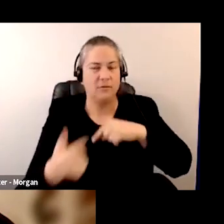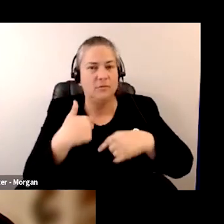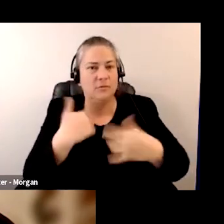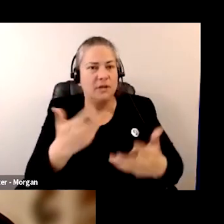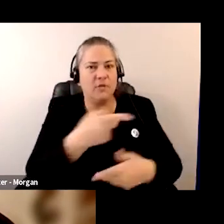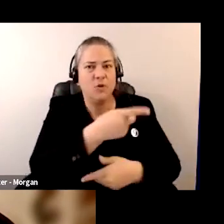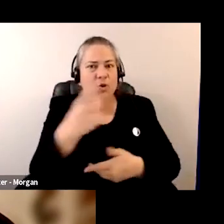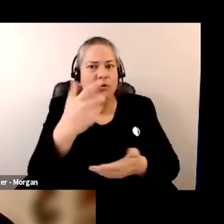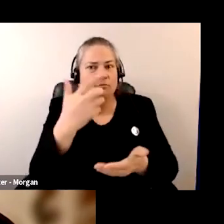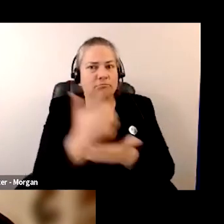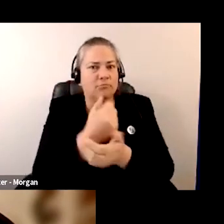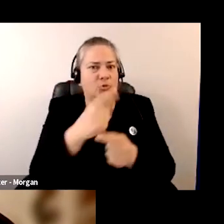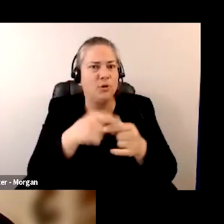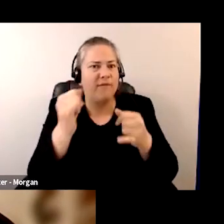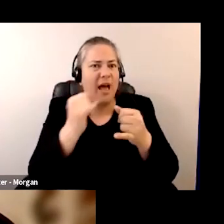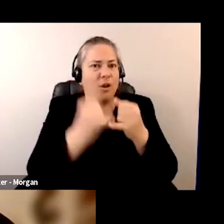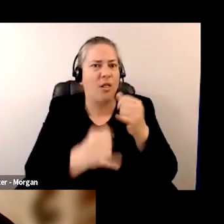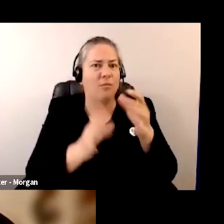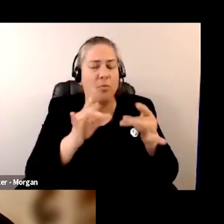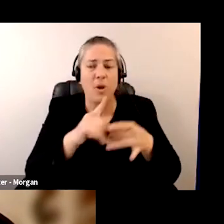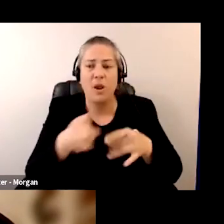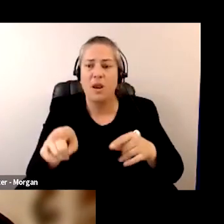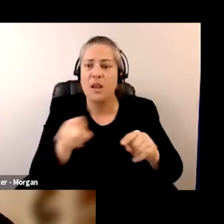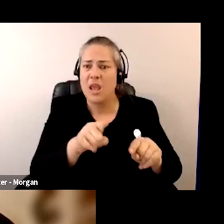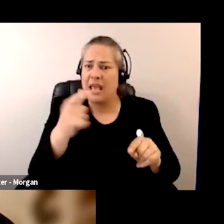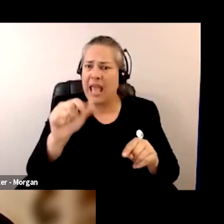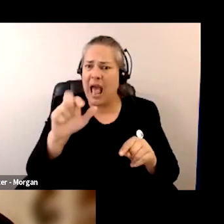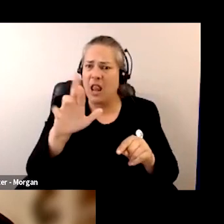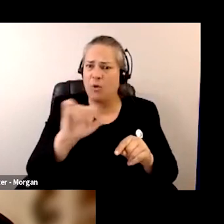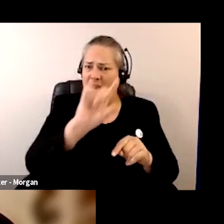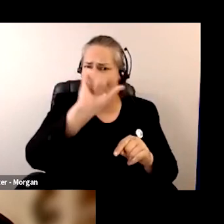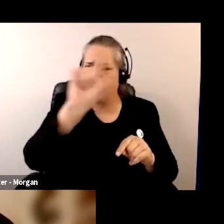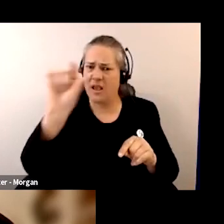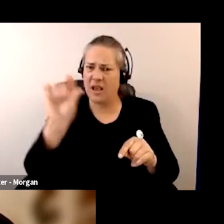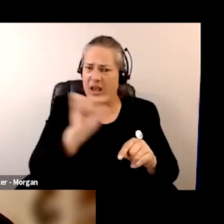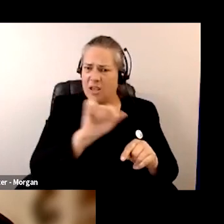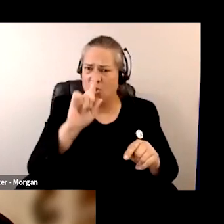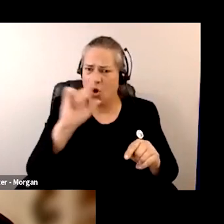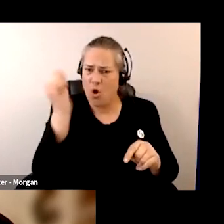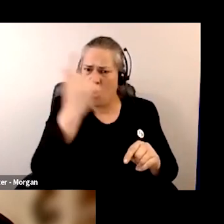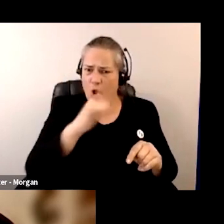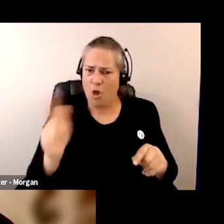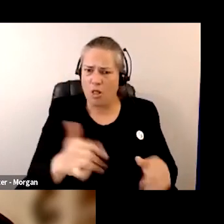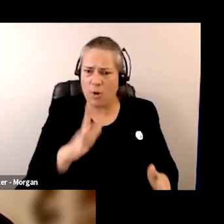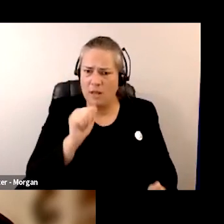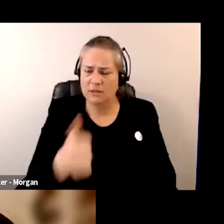a final word. You can't put the browser in gallery view so you can see everybody?